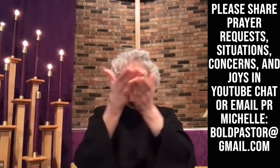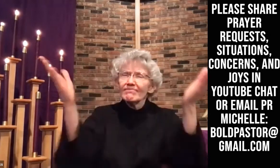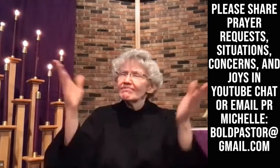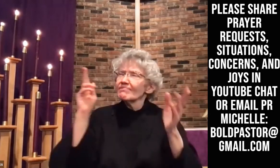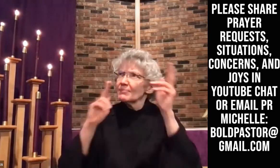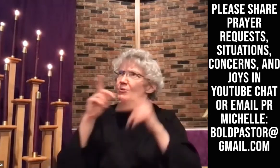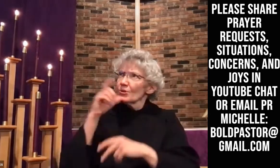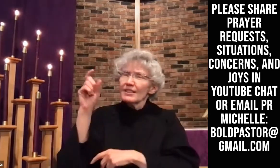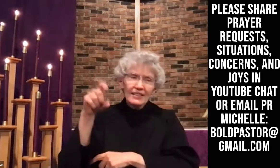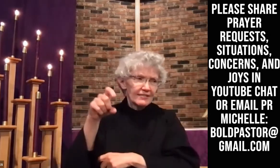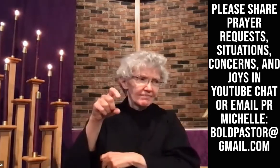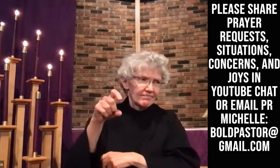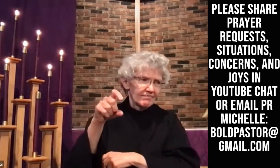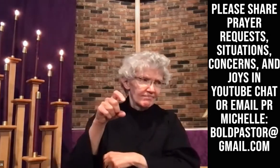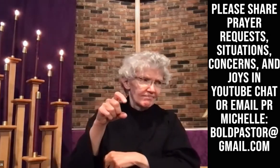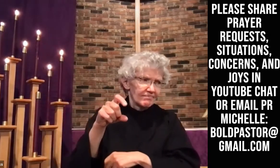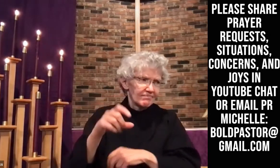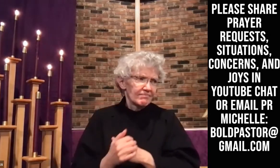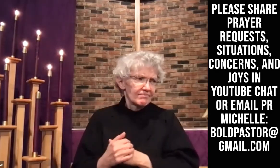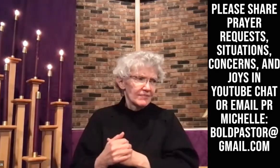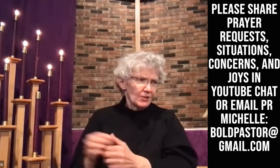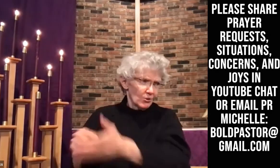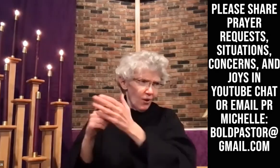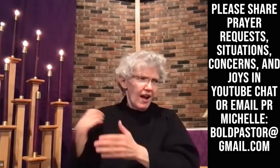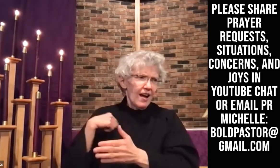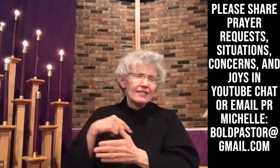Turn our attention toward others.